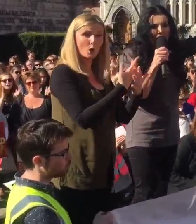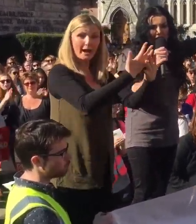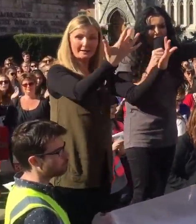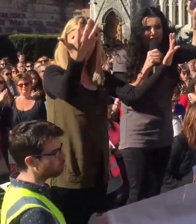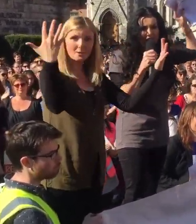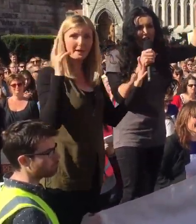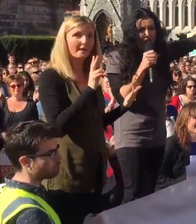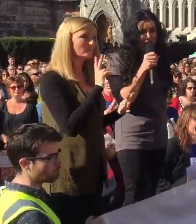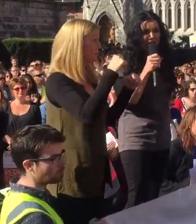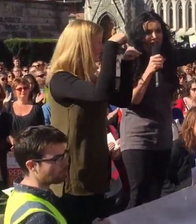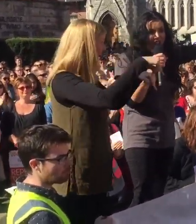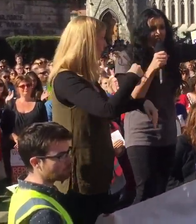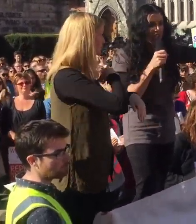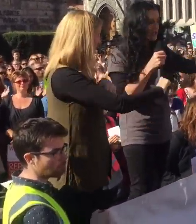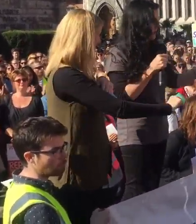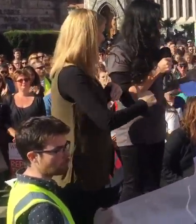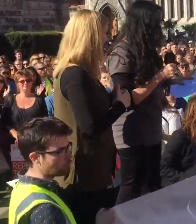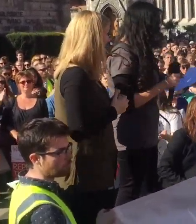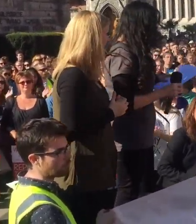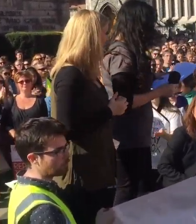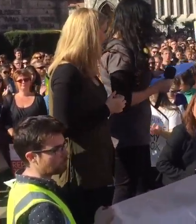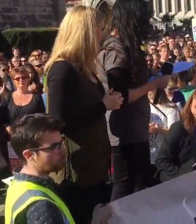of voices that are here today.